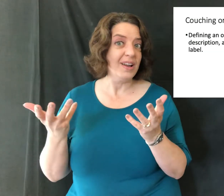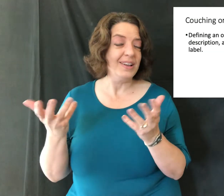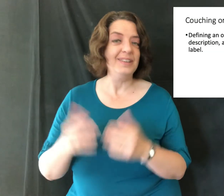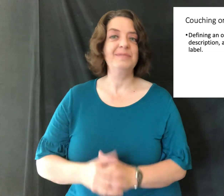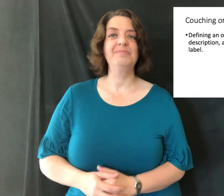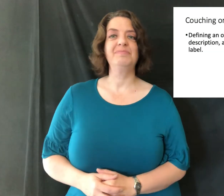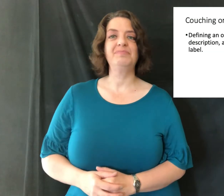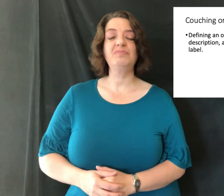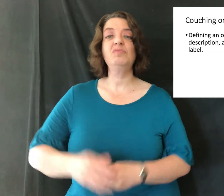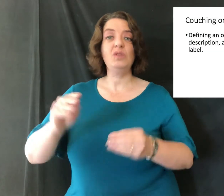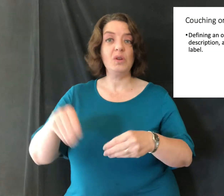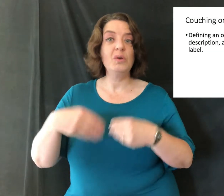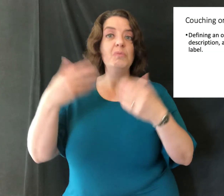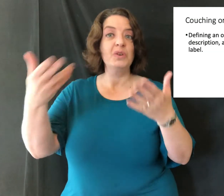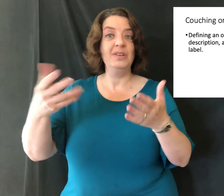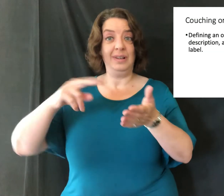So the definition is